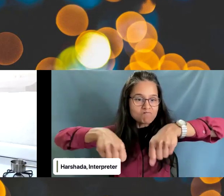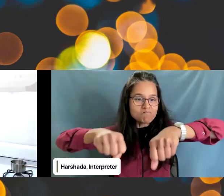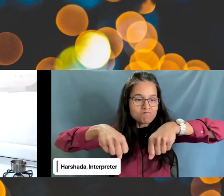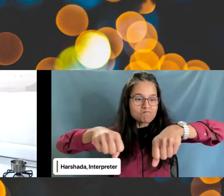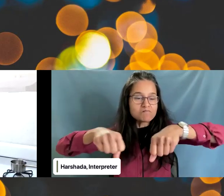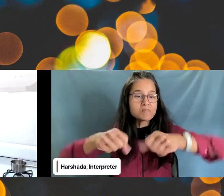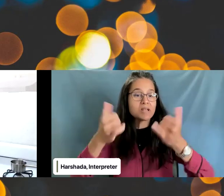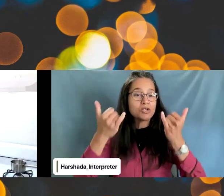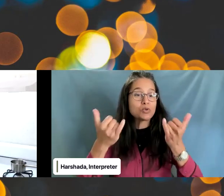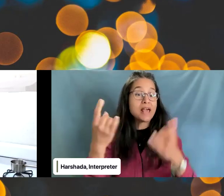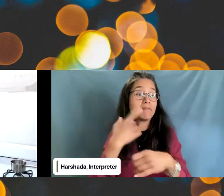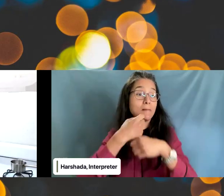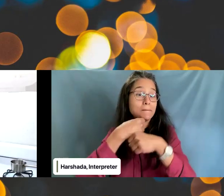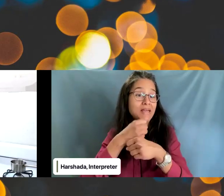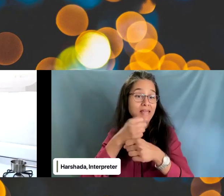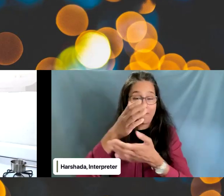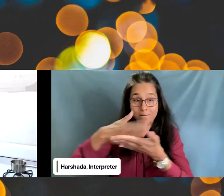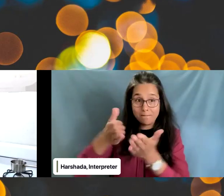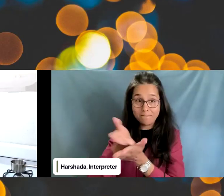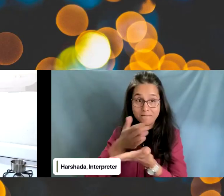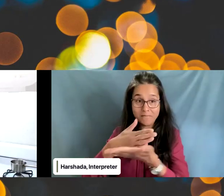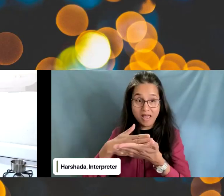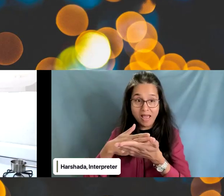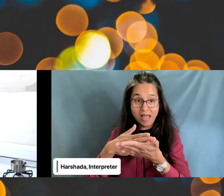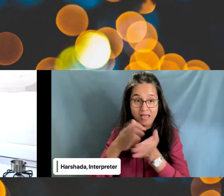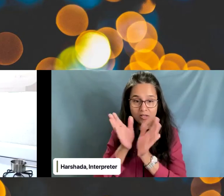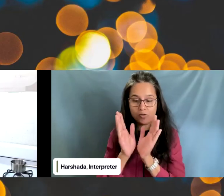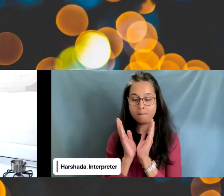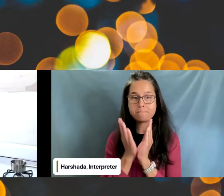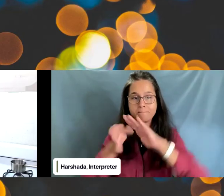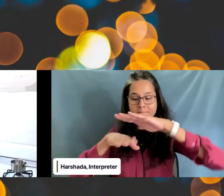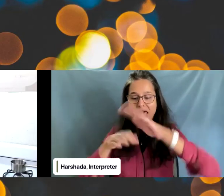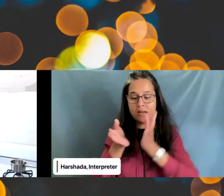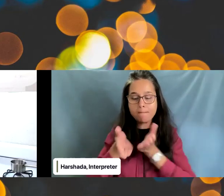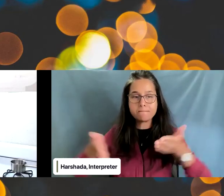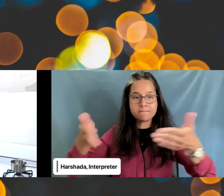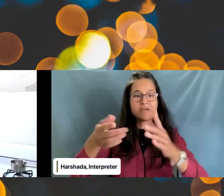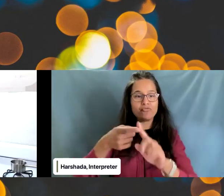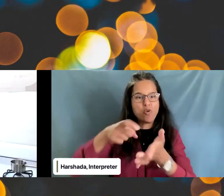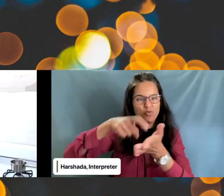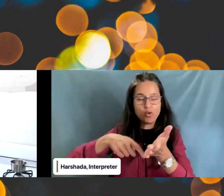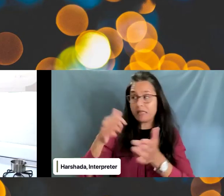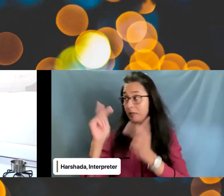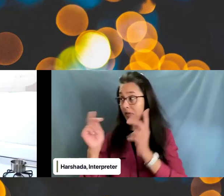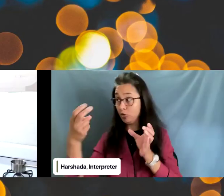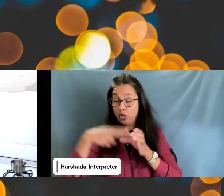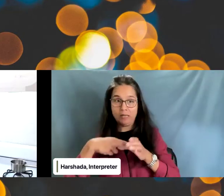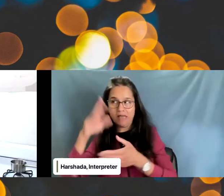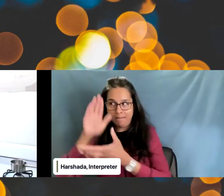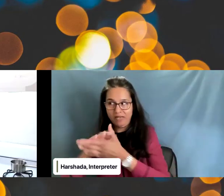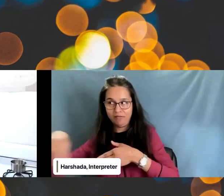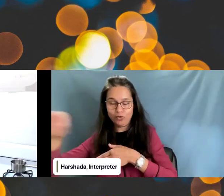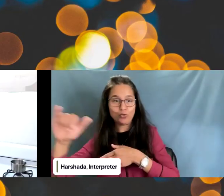Today, though, I'm going to make the pie crust from scratch. And those of you joining me, I believe in you. So yeah, those who are doing the graham